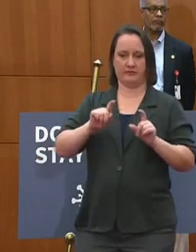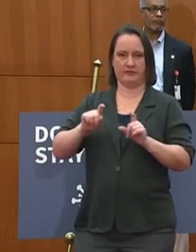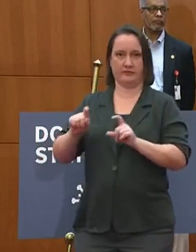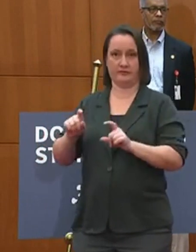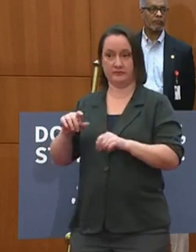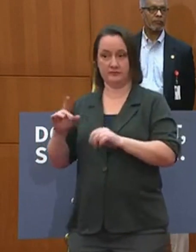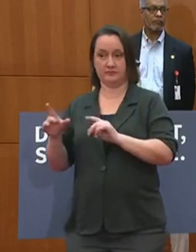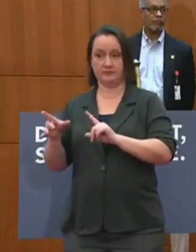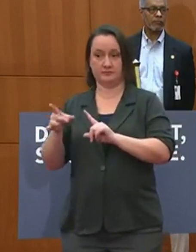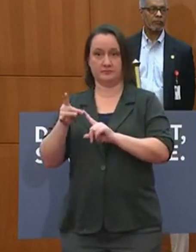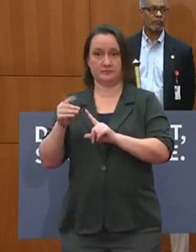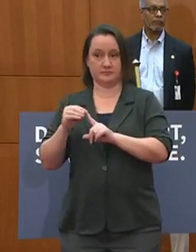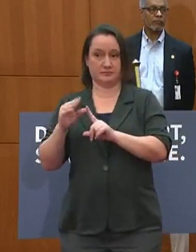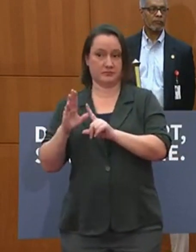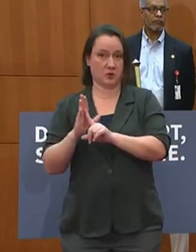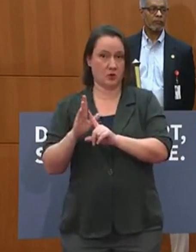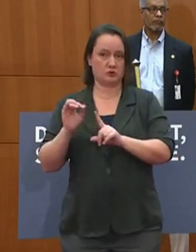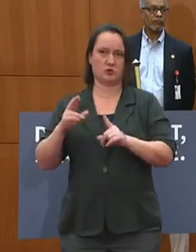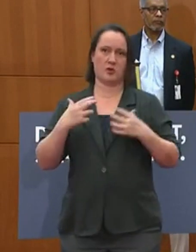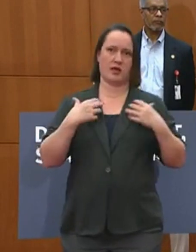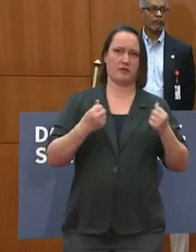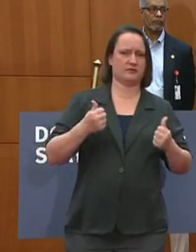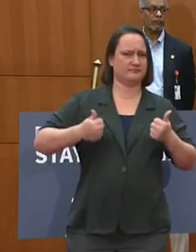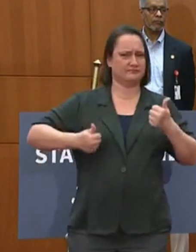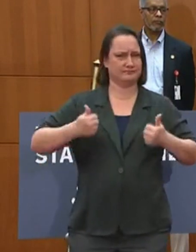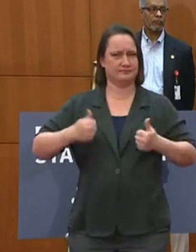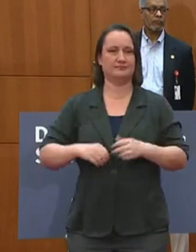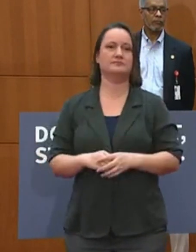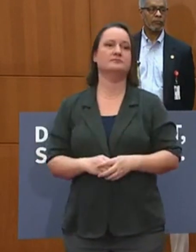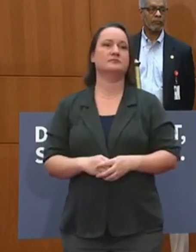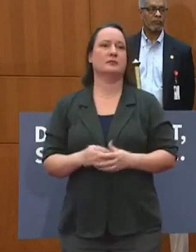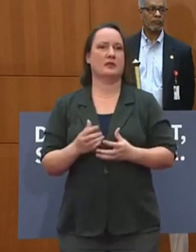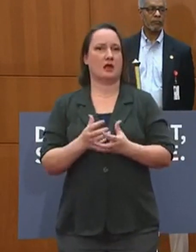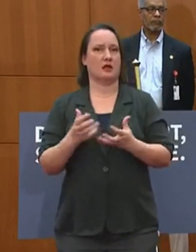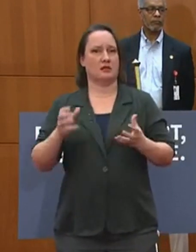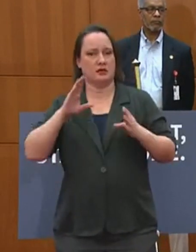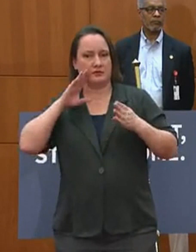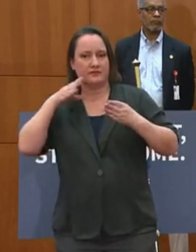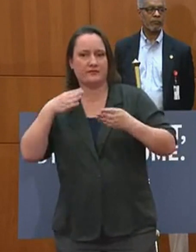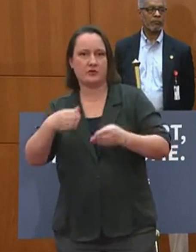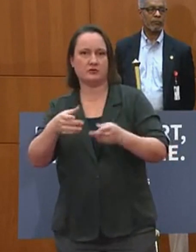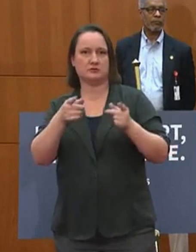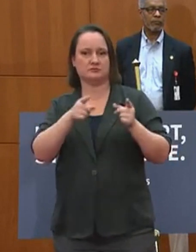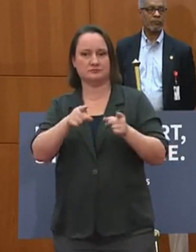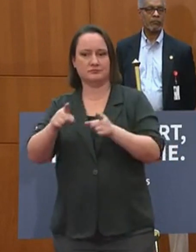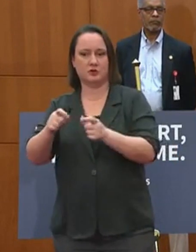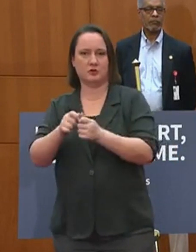Have they been exposed? Are they healthy? So a lot is going on in the area of testing. As you know,